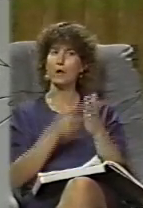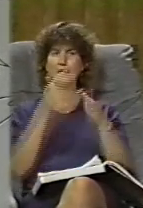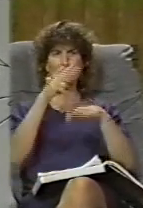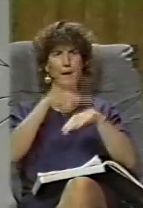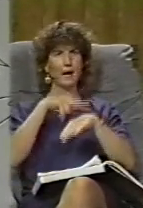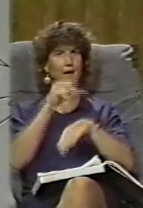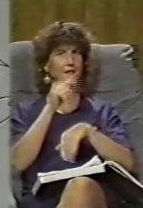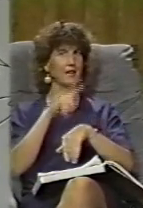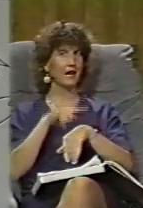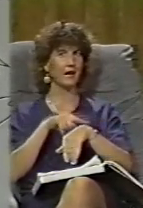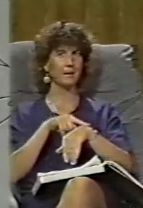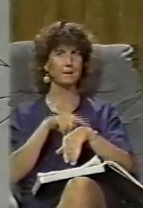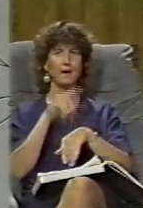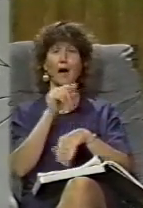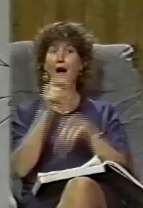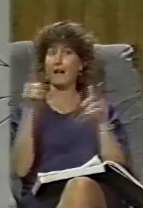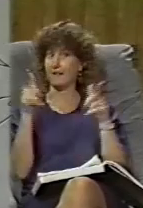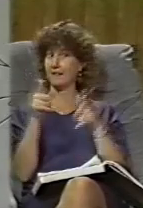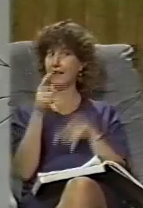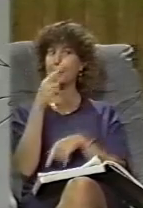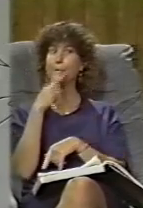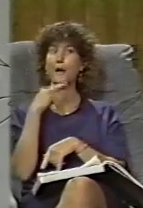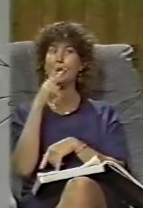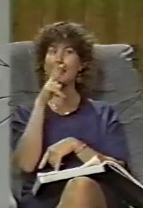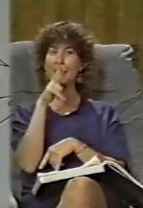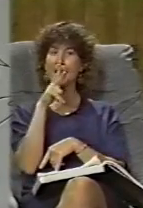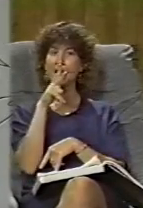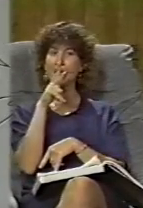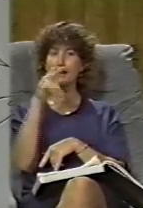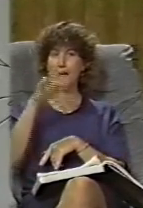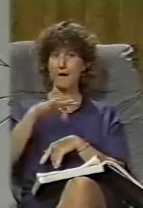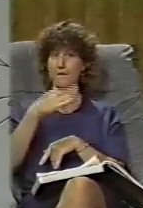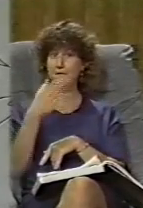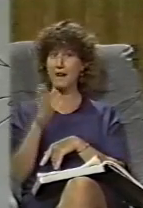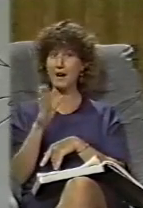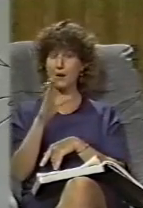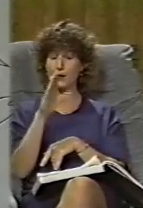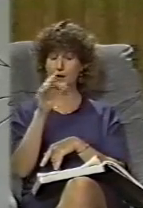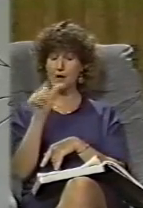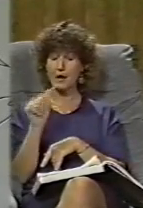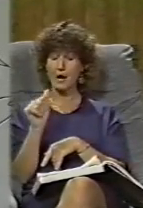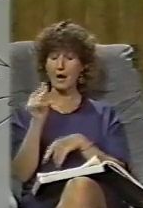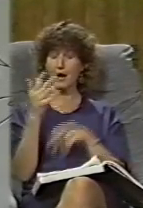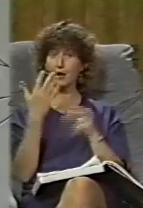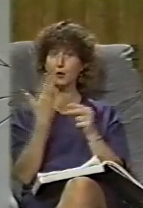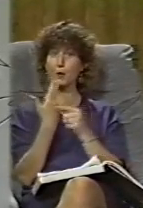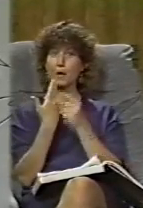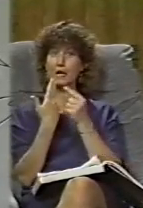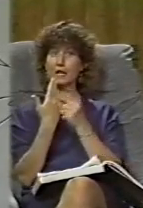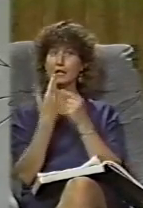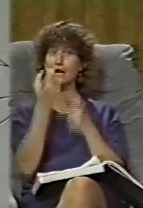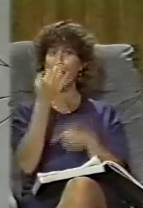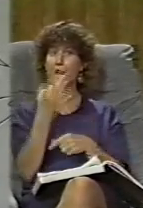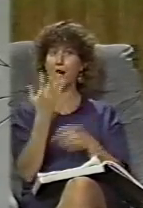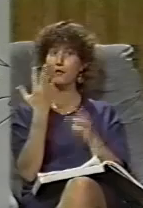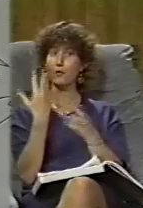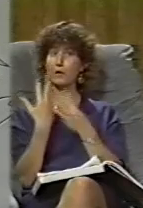Once upon a time, a little red hen found a grain of